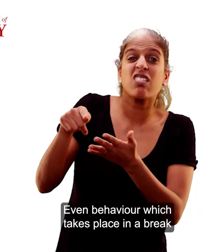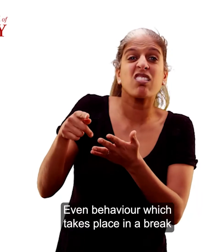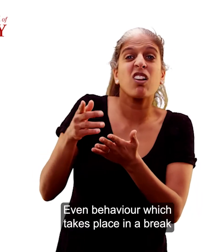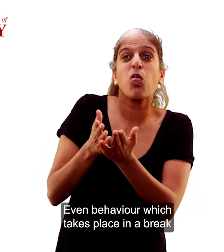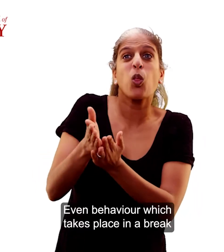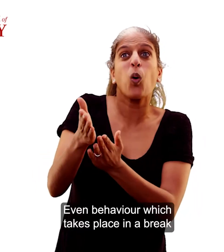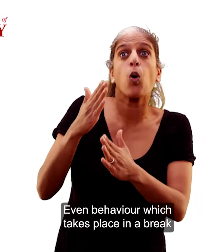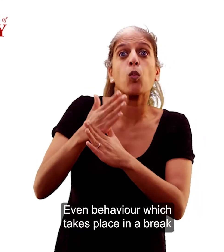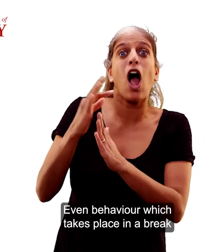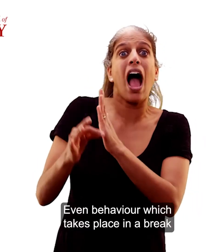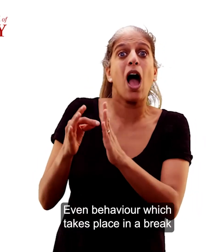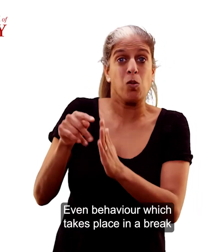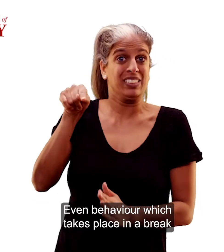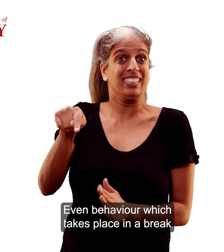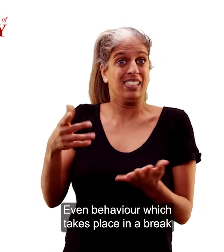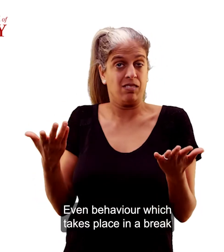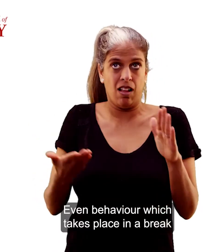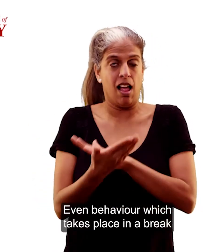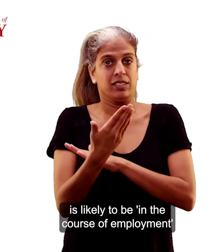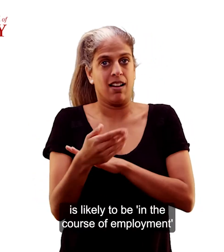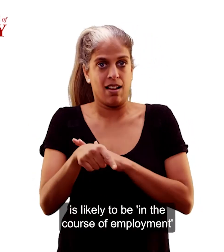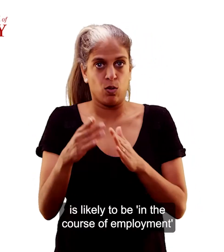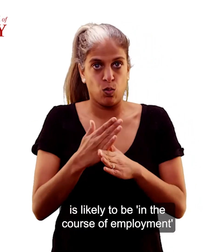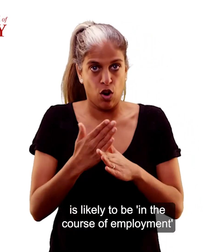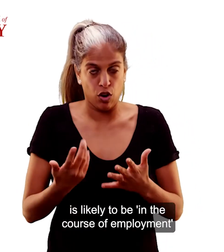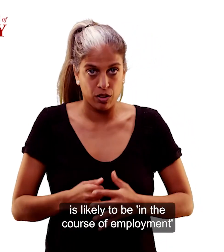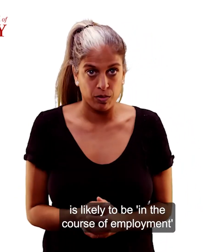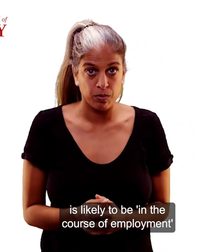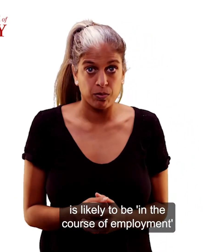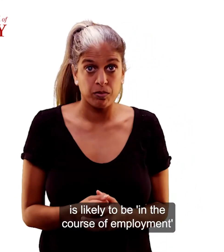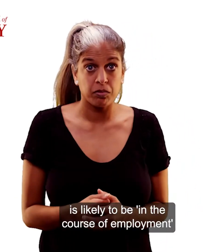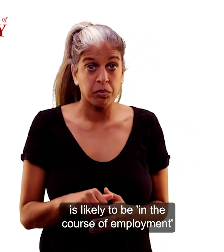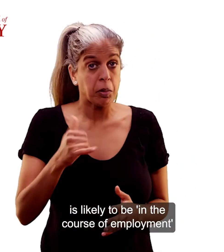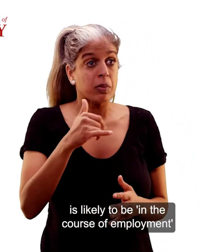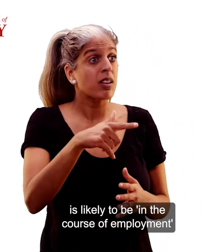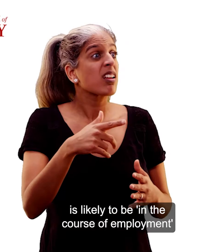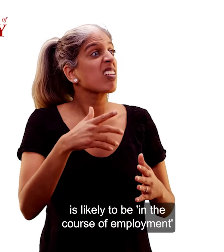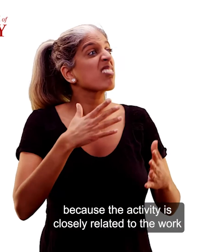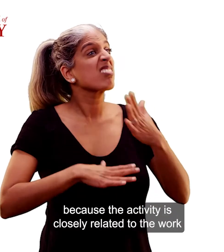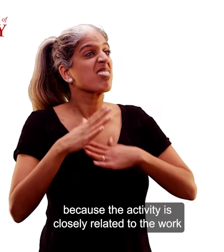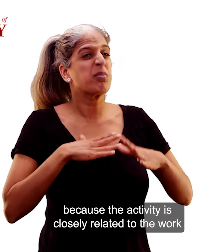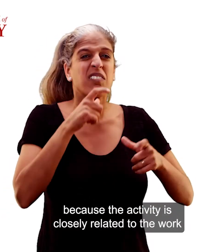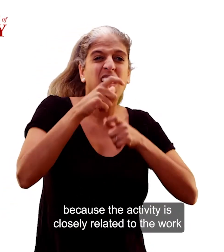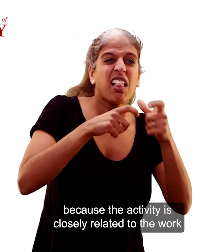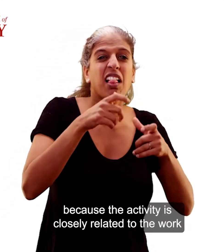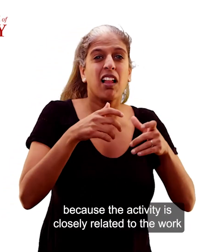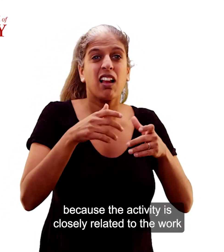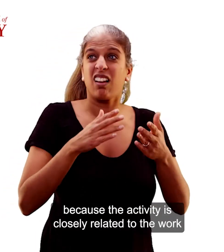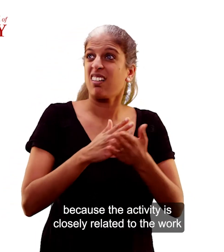Even behaviour which takes place in a break is likely to be in the course of employment, because the activity is closely